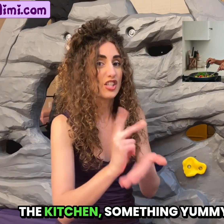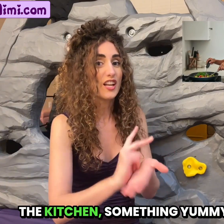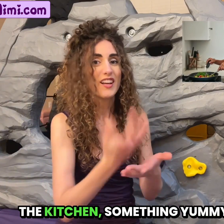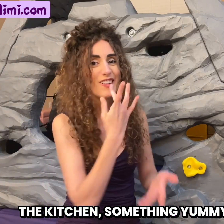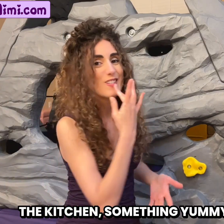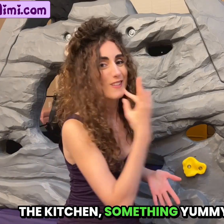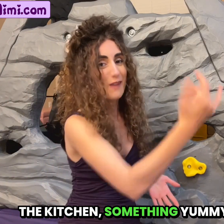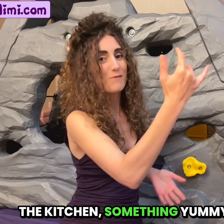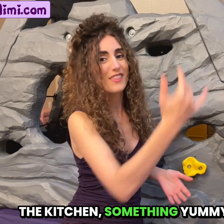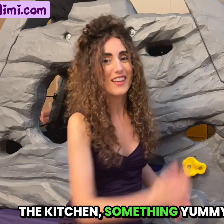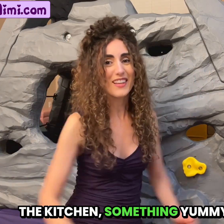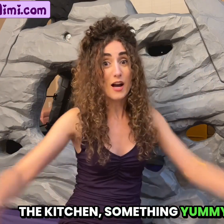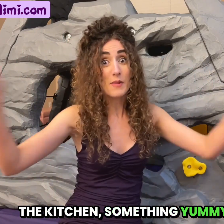kitchen. Something yummy.